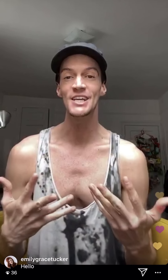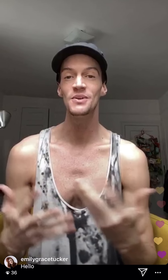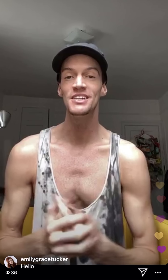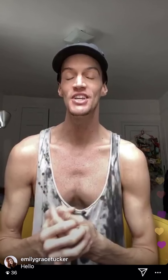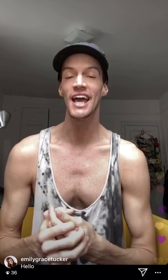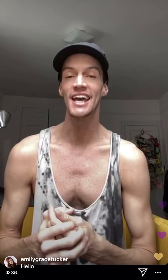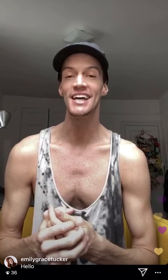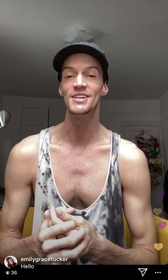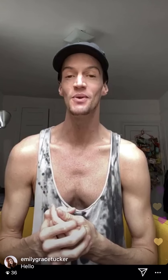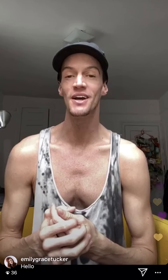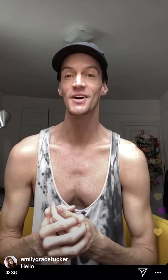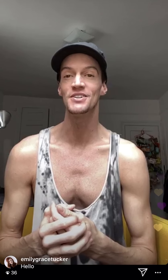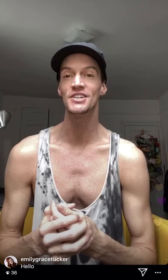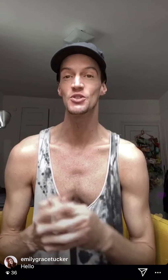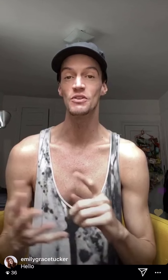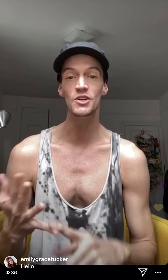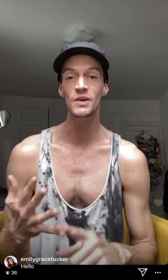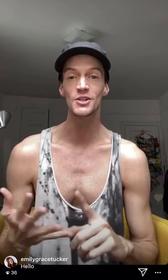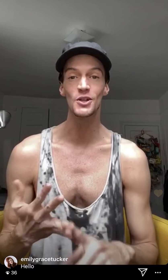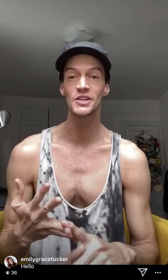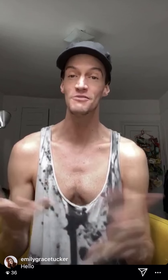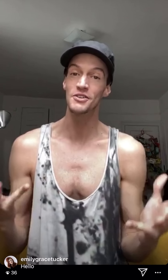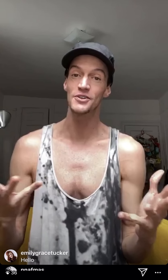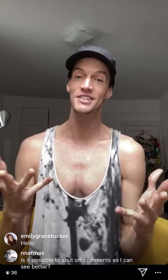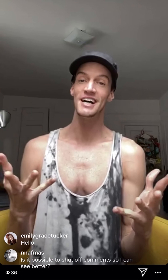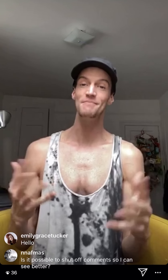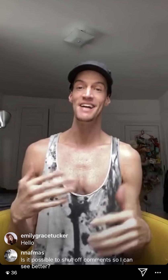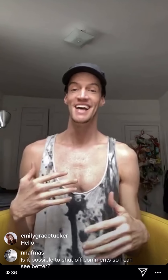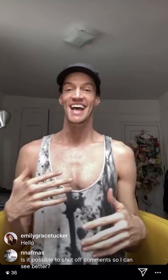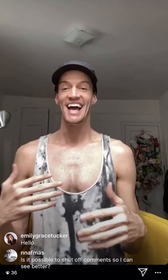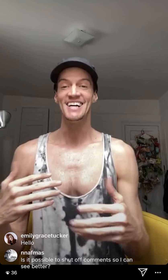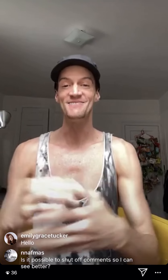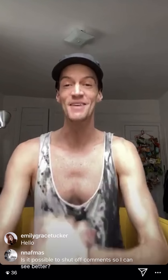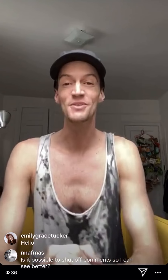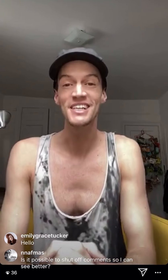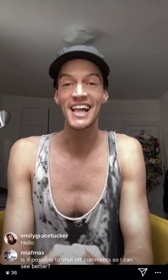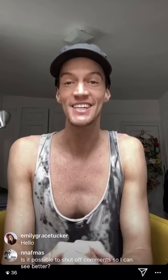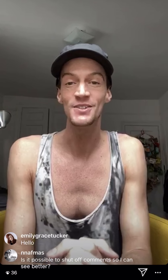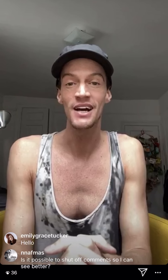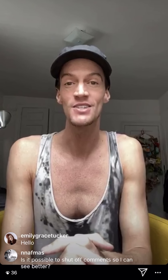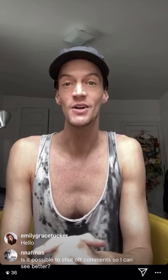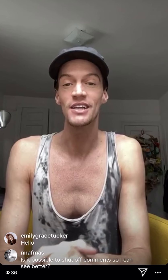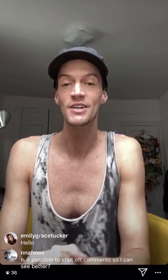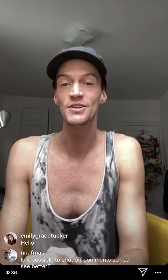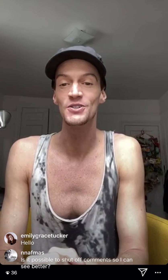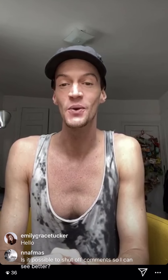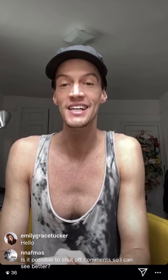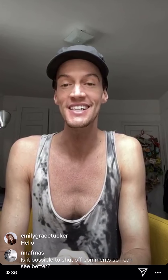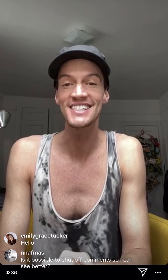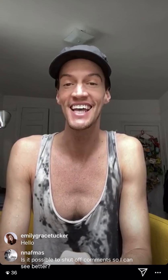Language, and we are just reviewing or learning for the first time. I'm really glad that you guys are here joining us,